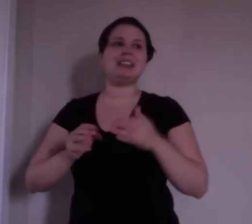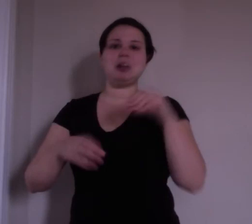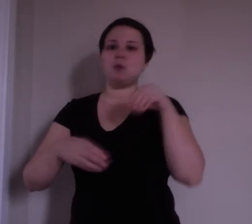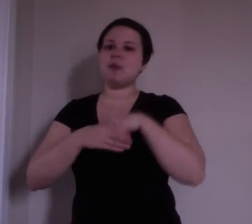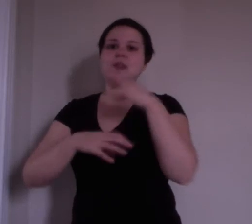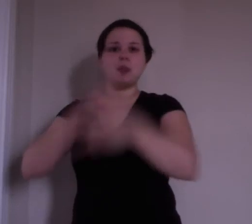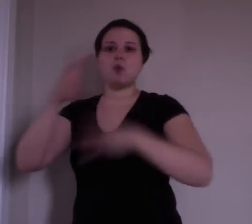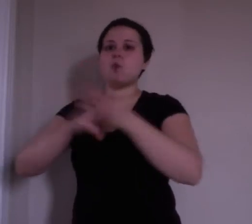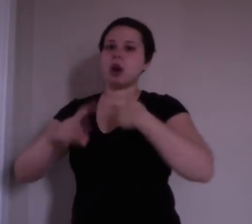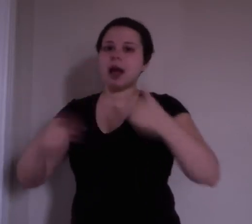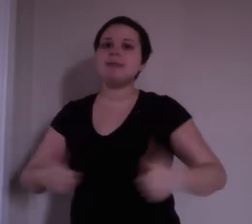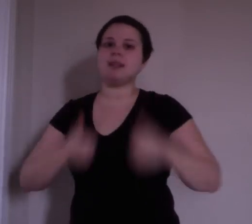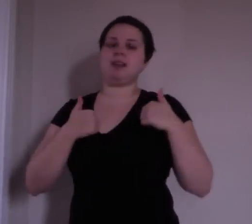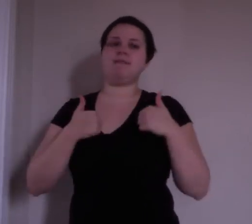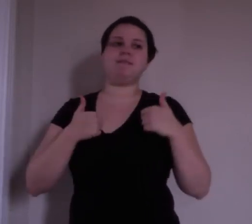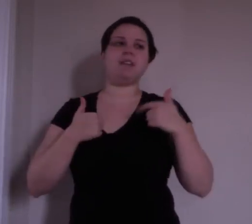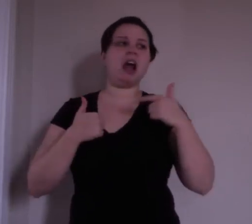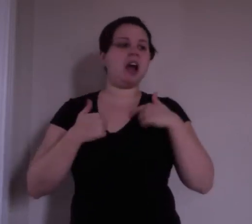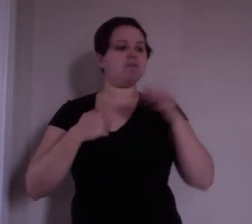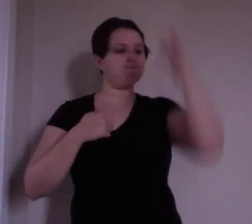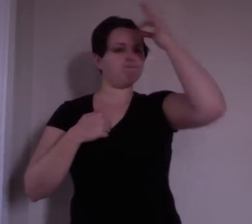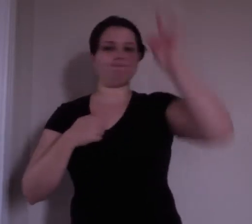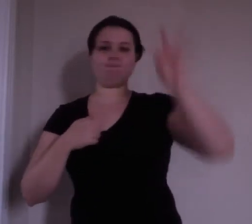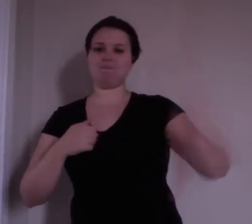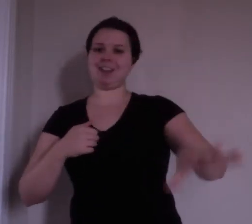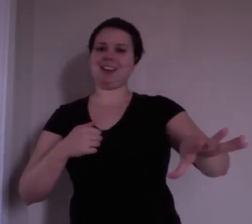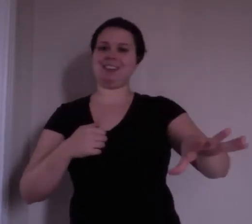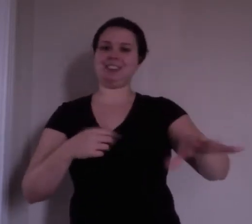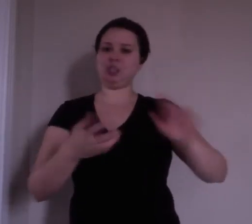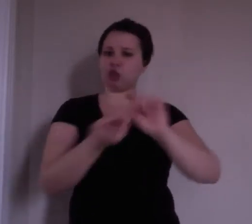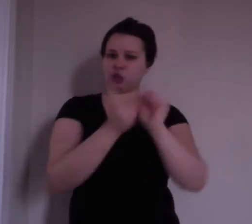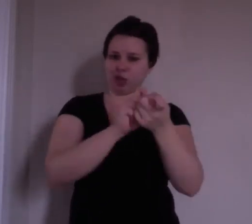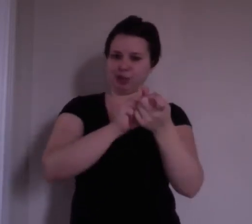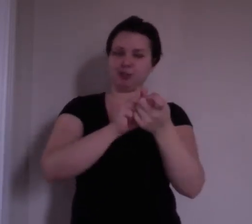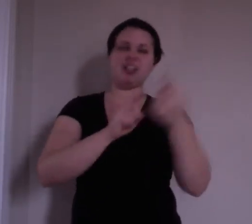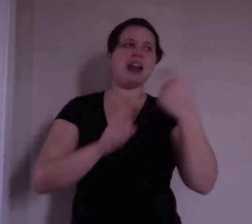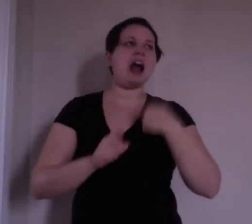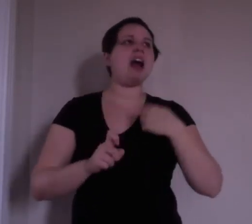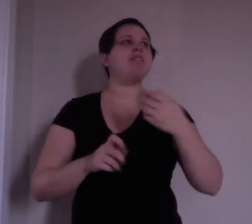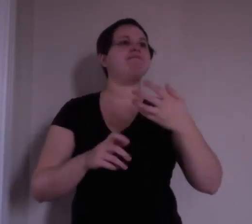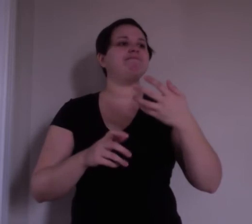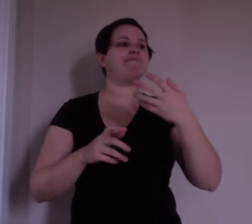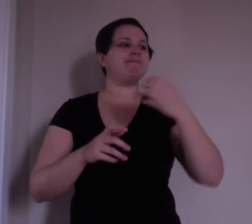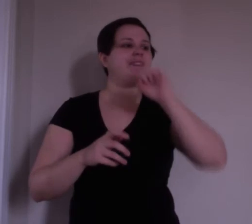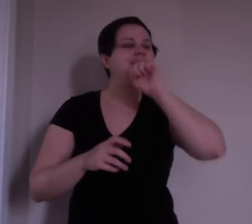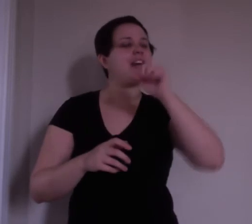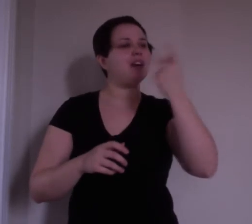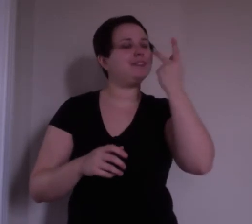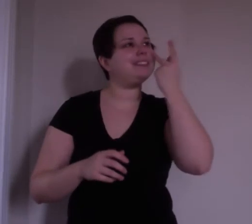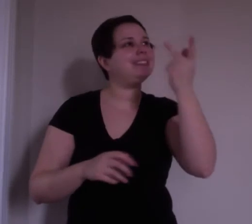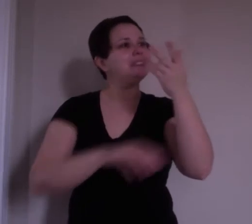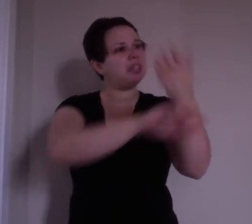a seed of change, and I delight in seeing it grow. As more and more animals are